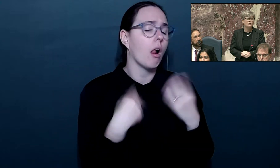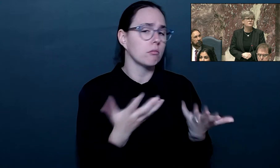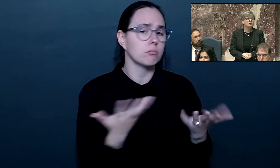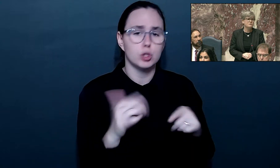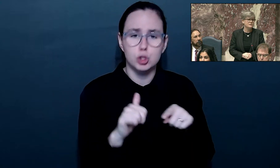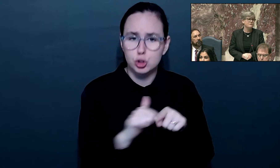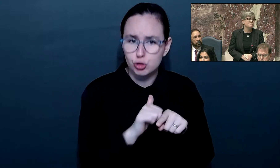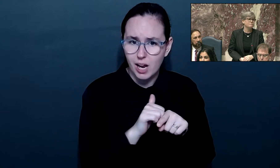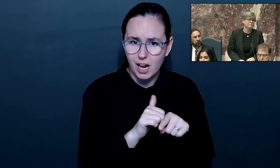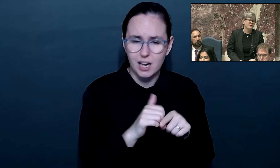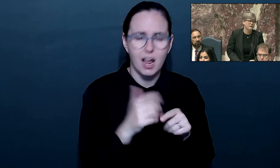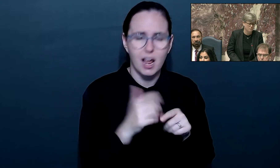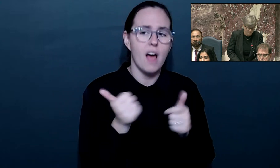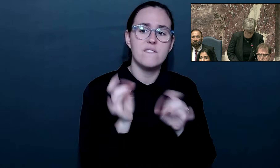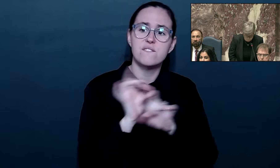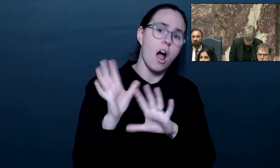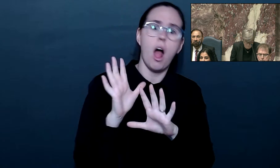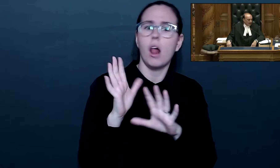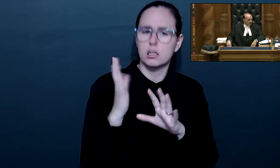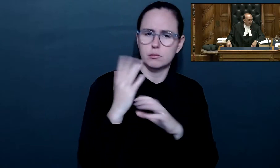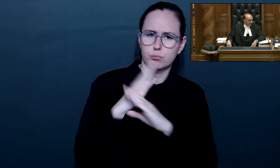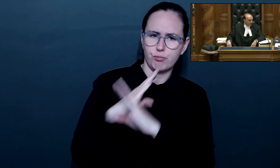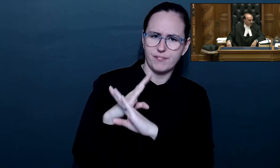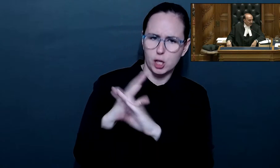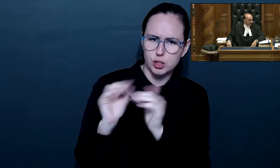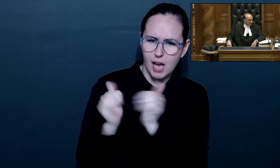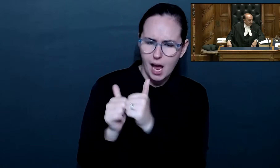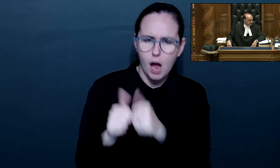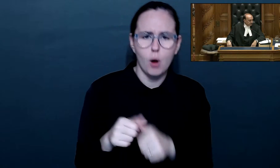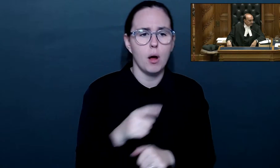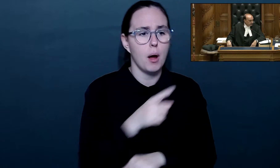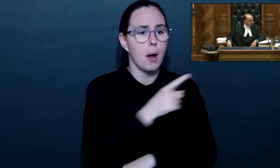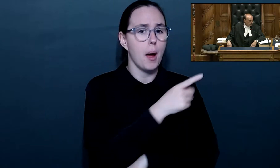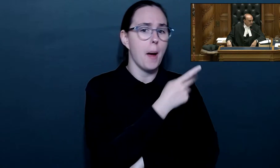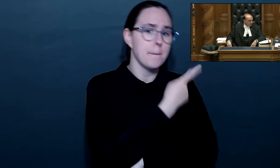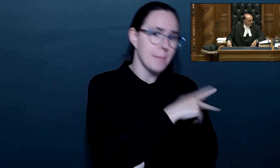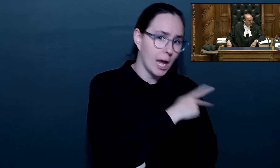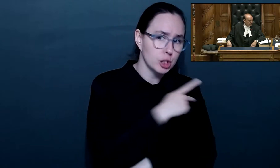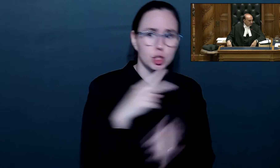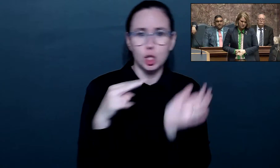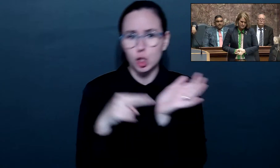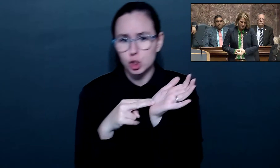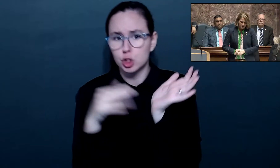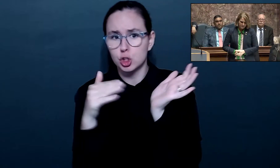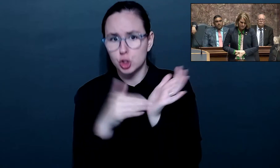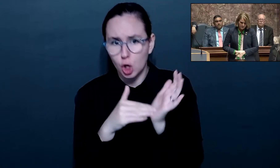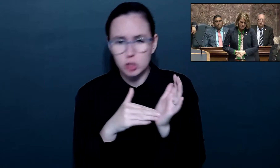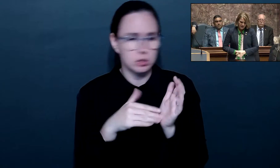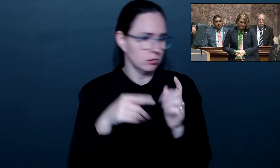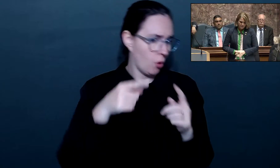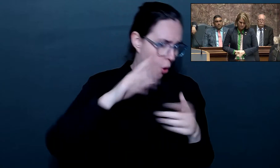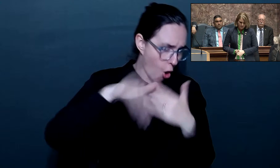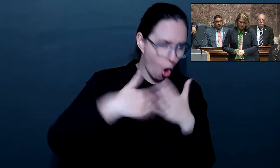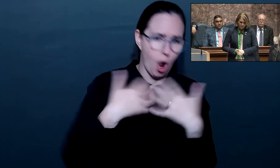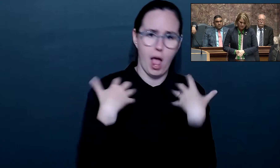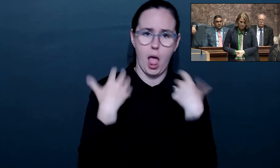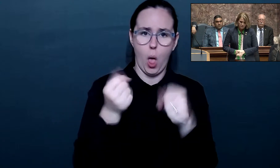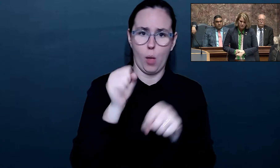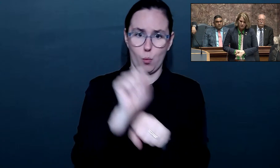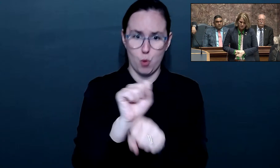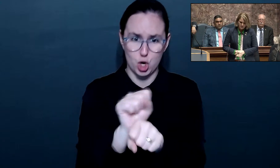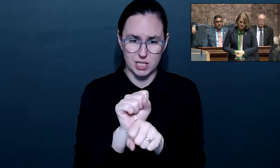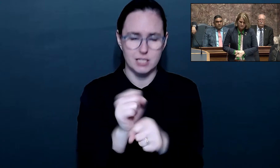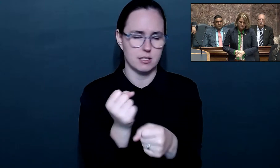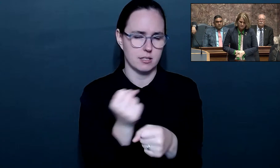healthcare workers are safe. Thank you. Member supplemental. Mr. Speaker, the first time